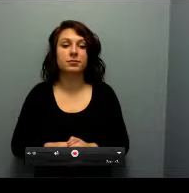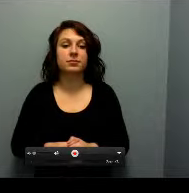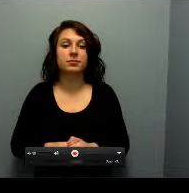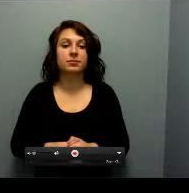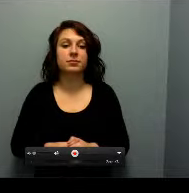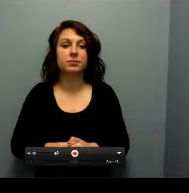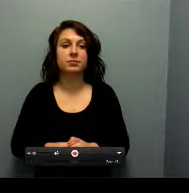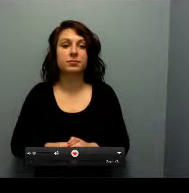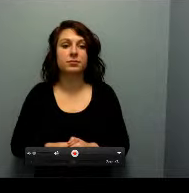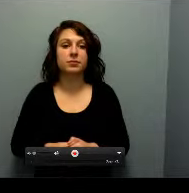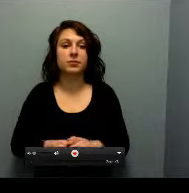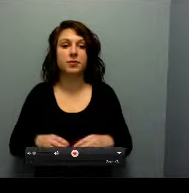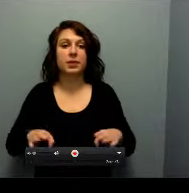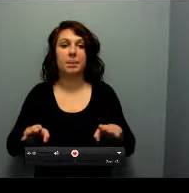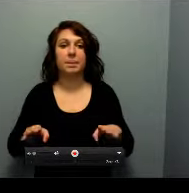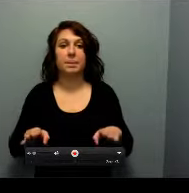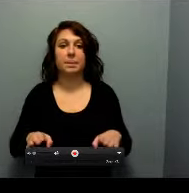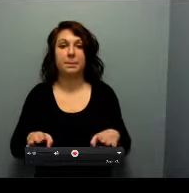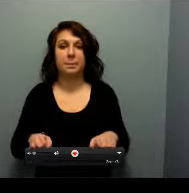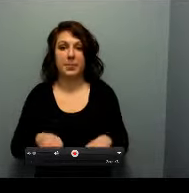Then we have behavior.